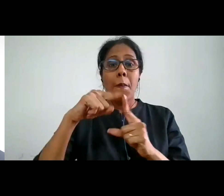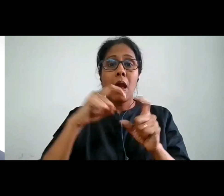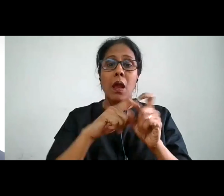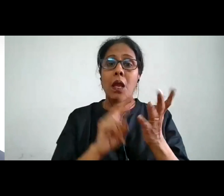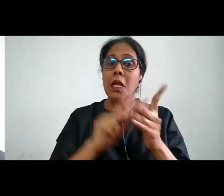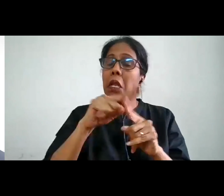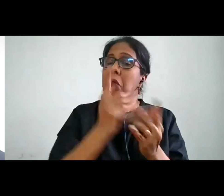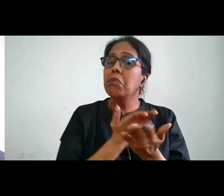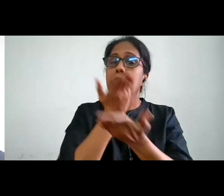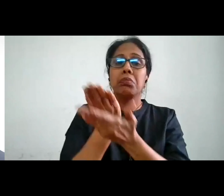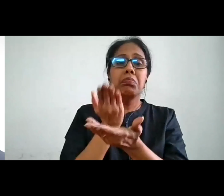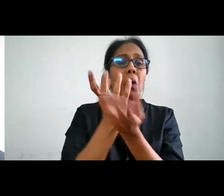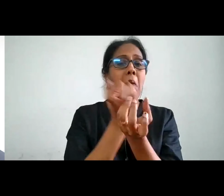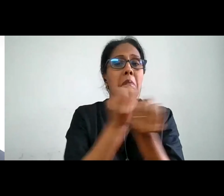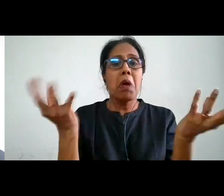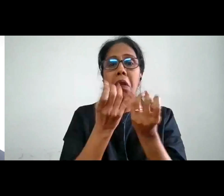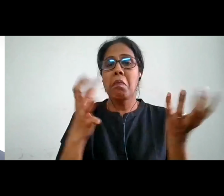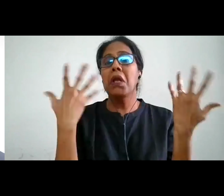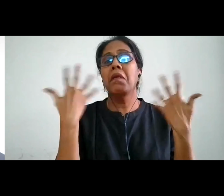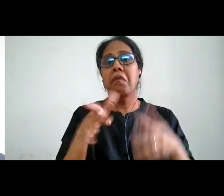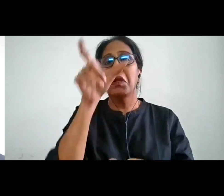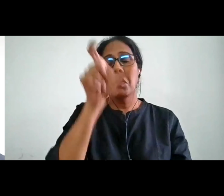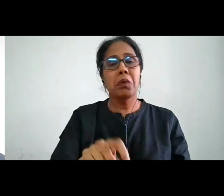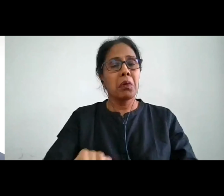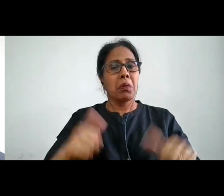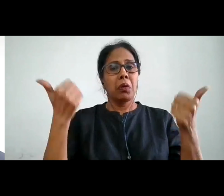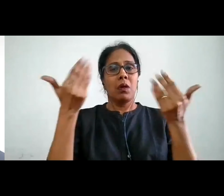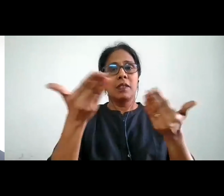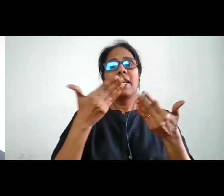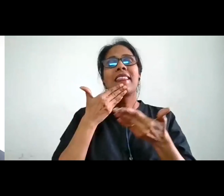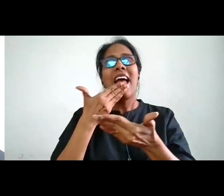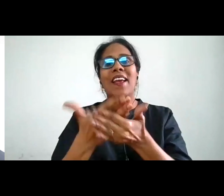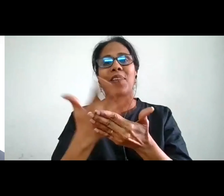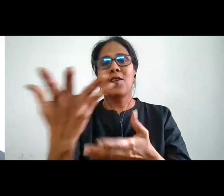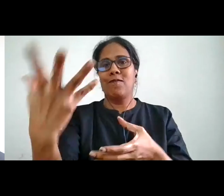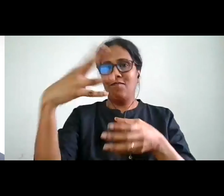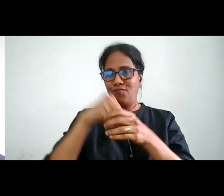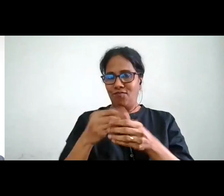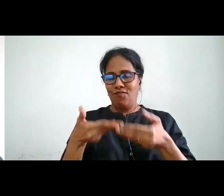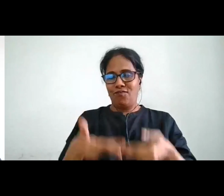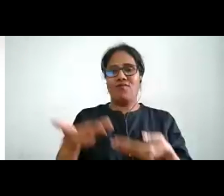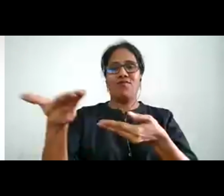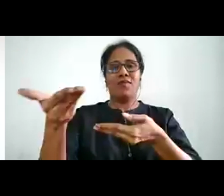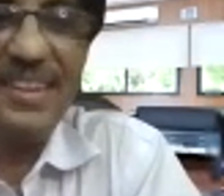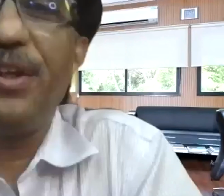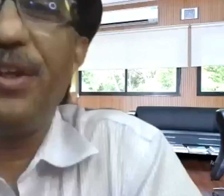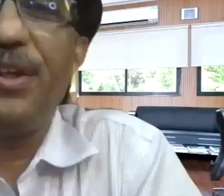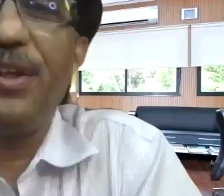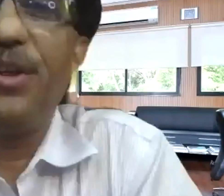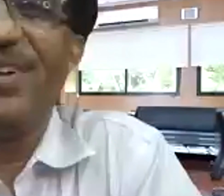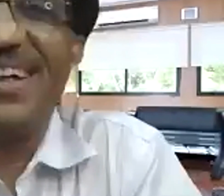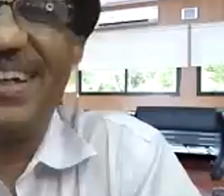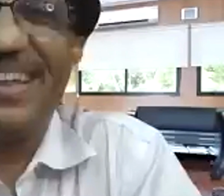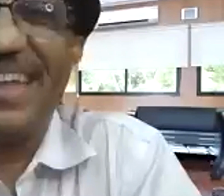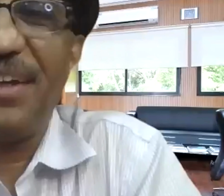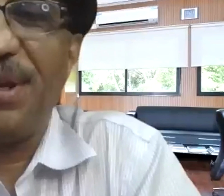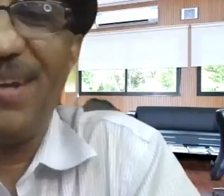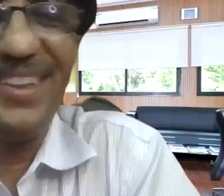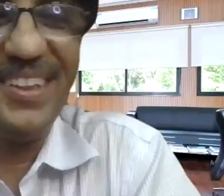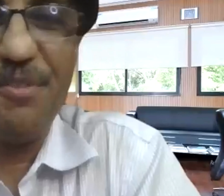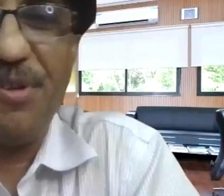IEEE and 3GP standards. Thank you for being with us, today. Over to you. Thank you. Thank you very